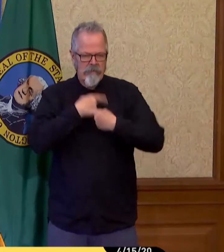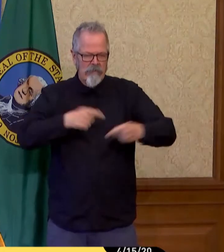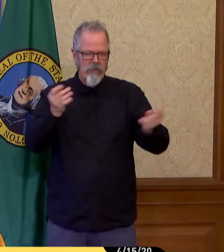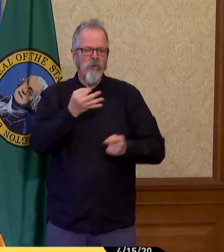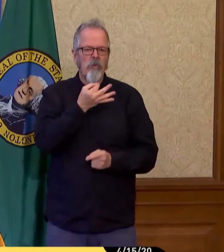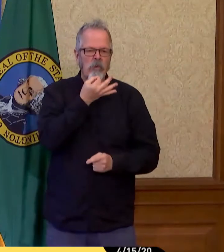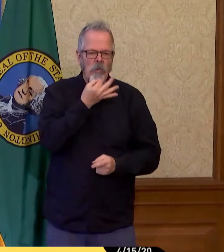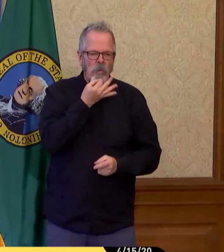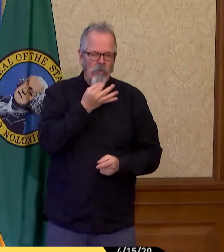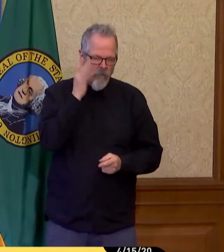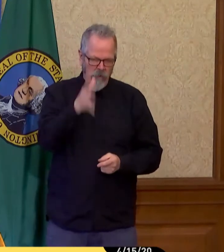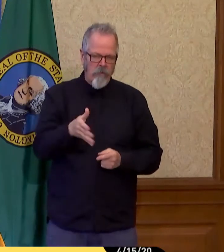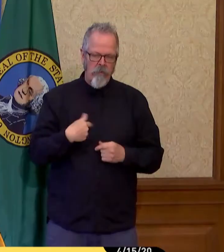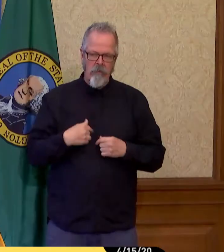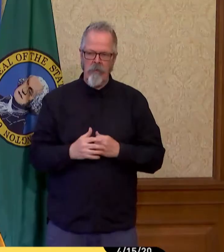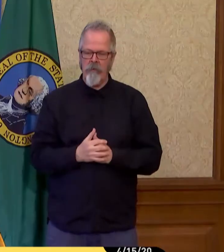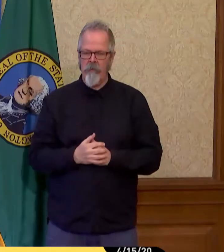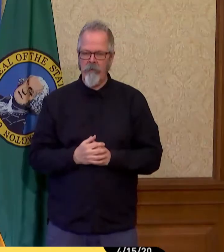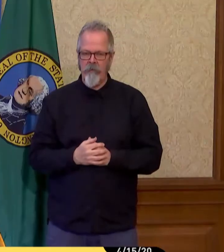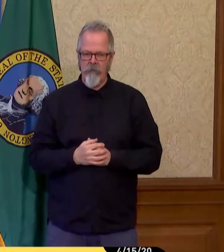Jim Drew with the News Tribune.